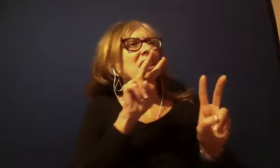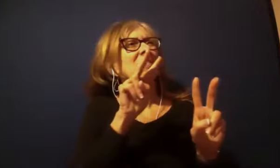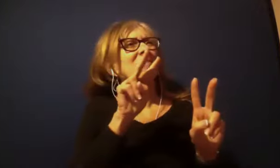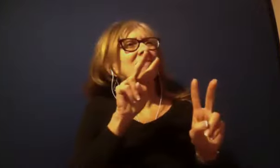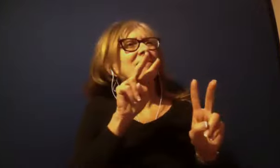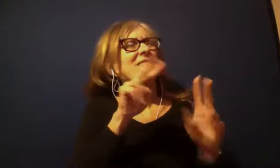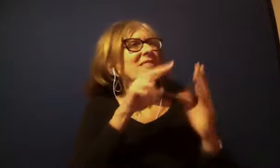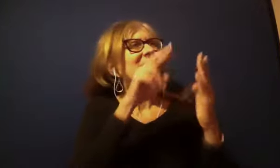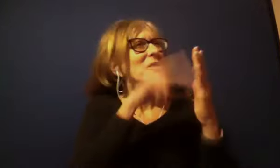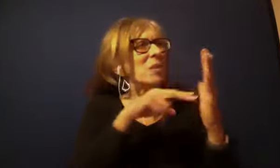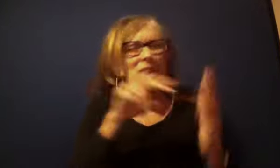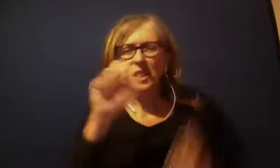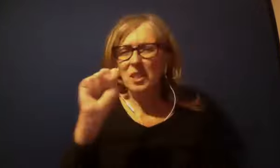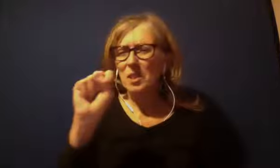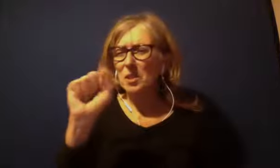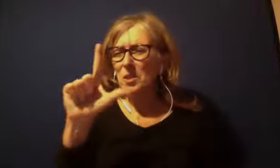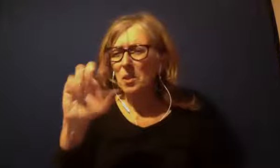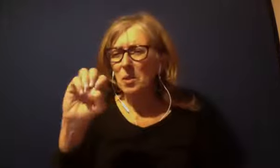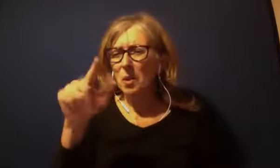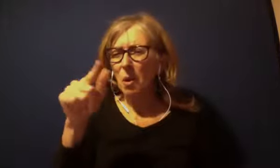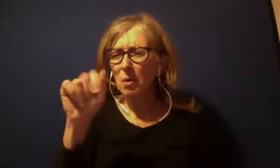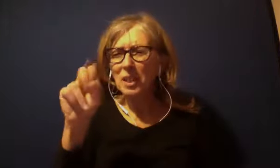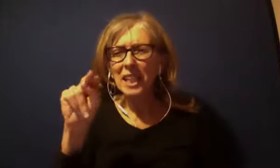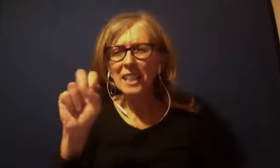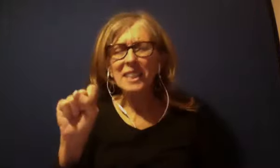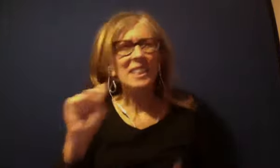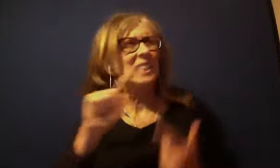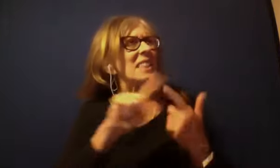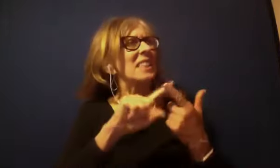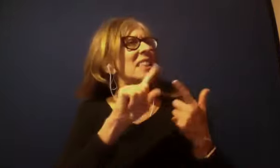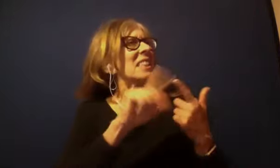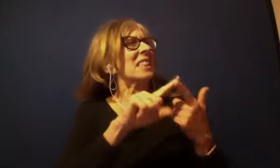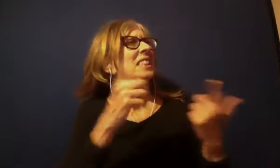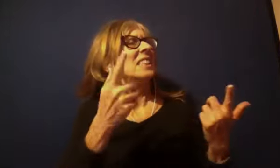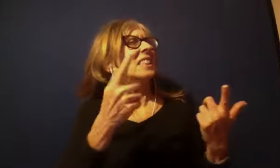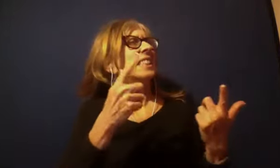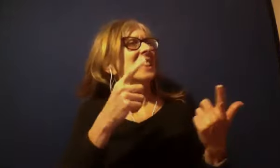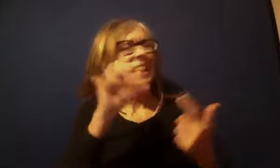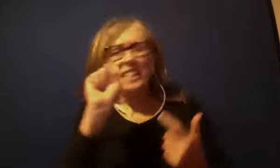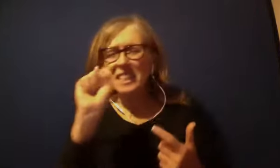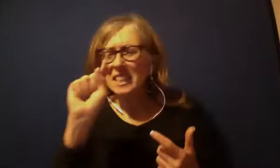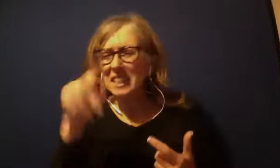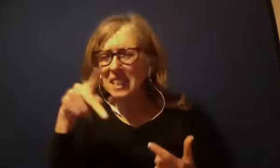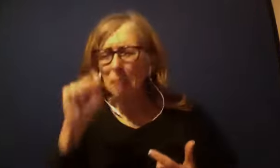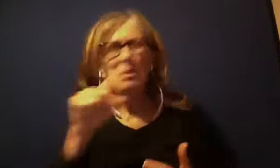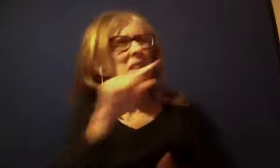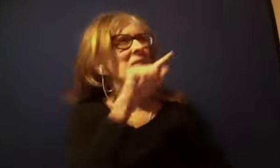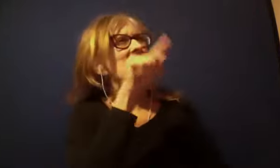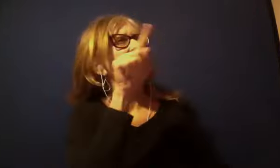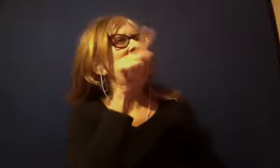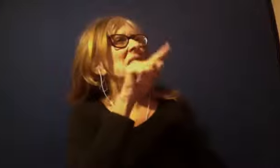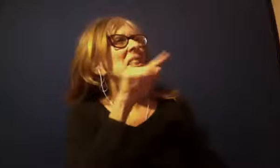I definitely couldn't read the steps. They were just a whole bunch of black letters for me. Couldn't comprehend them. Yeah, I would read it